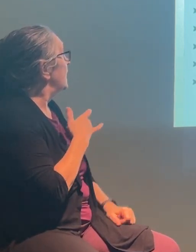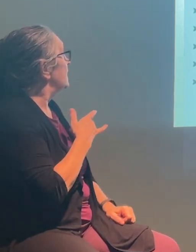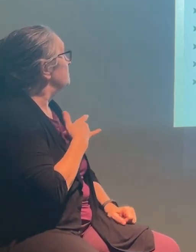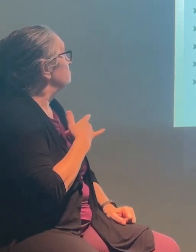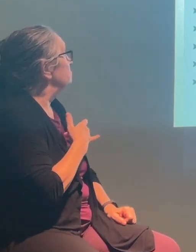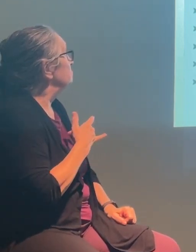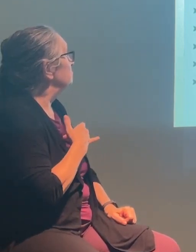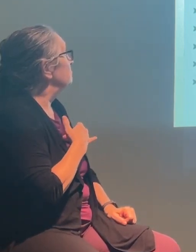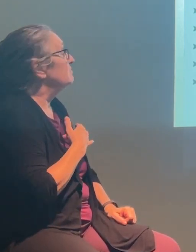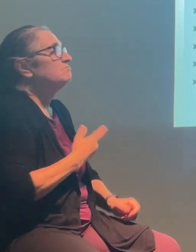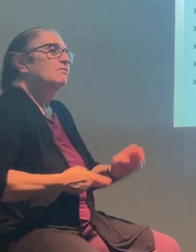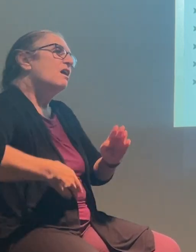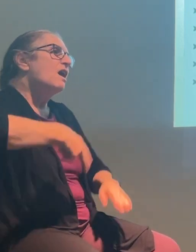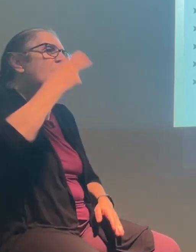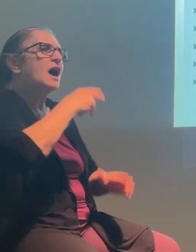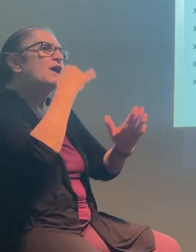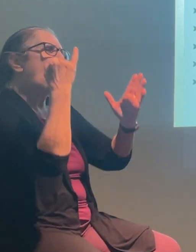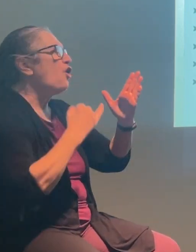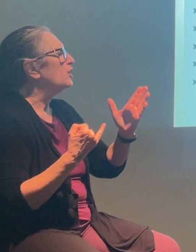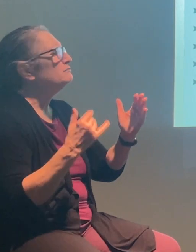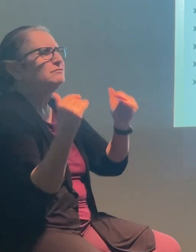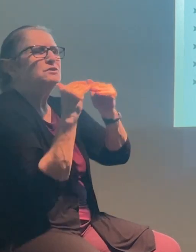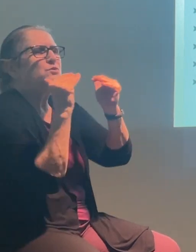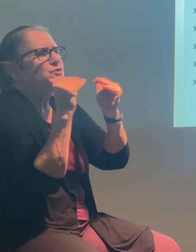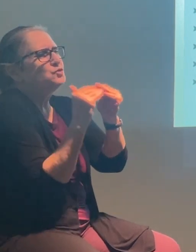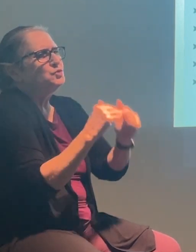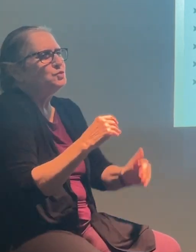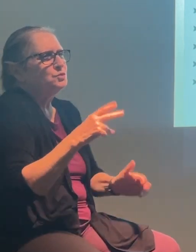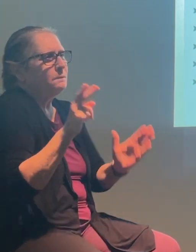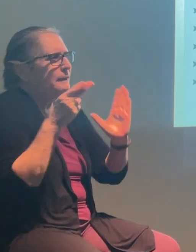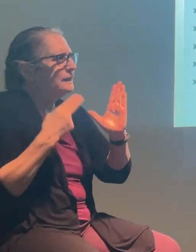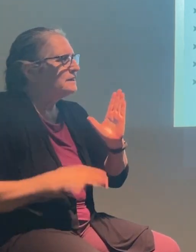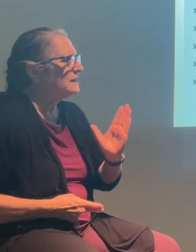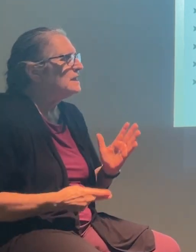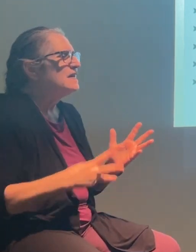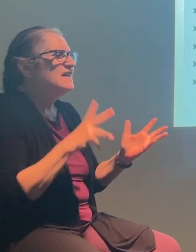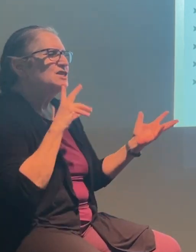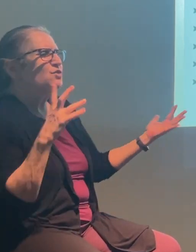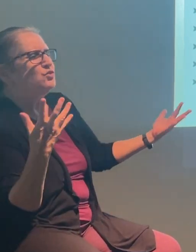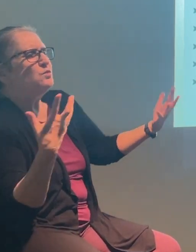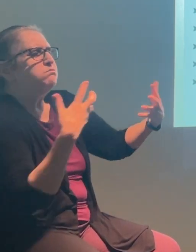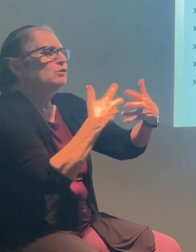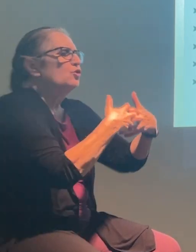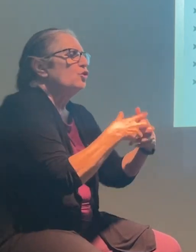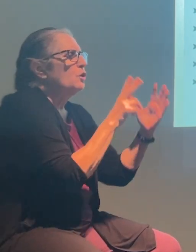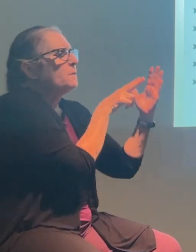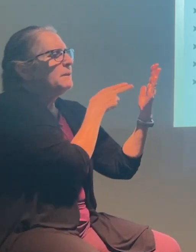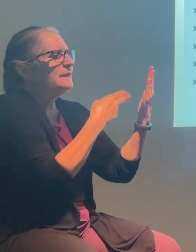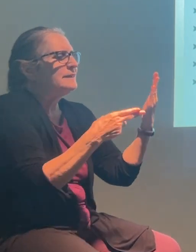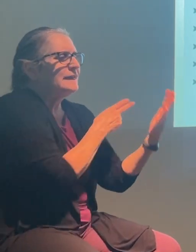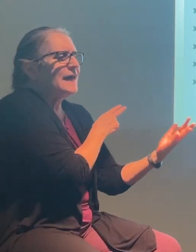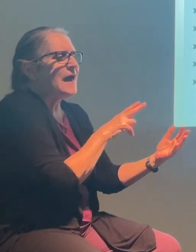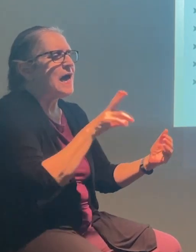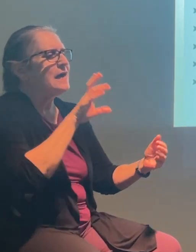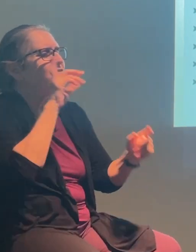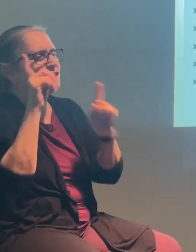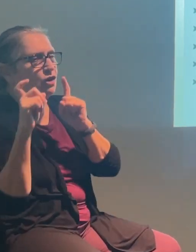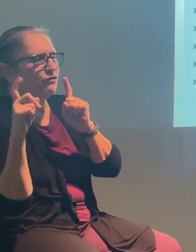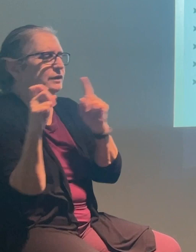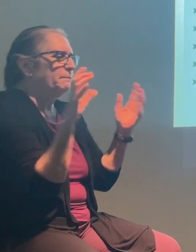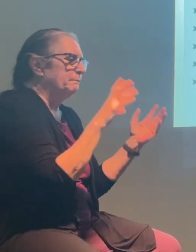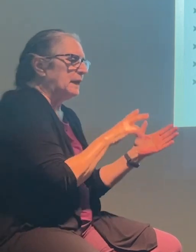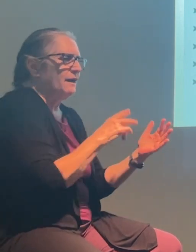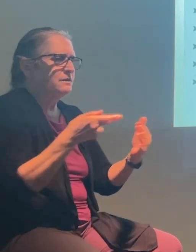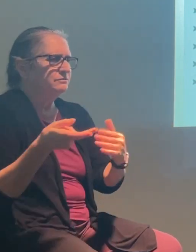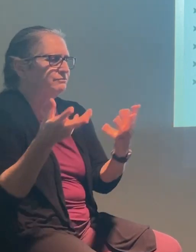painting. It's beautiful. The aesthetic blurring of painting and photography is continuous through his life. So